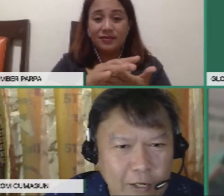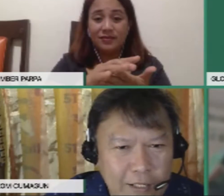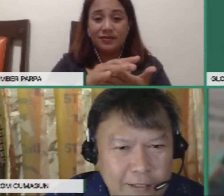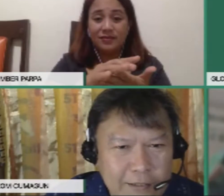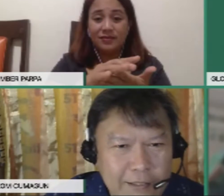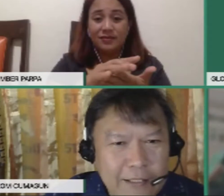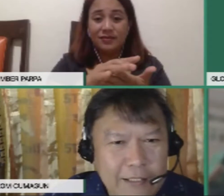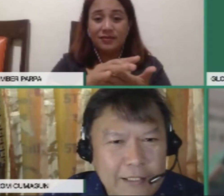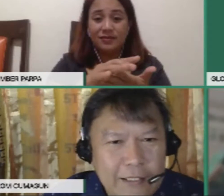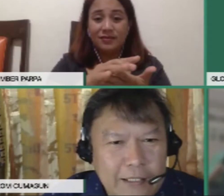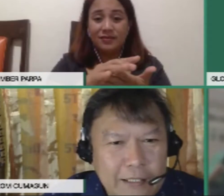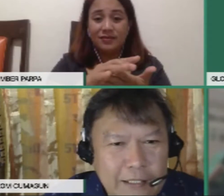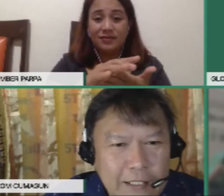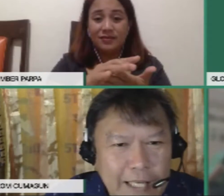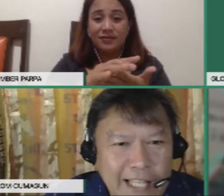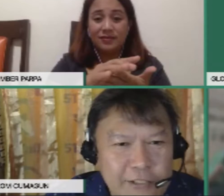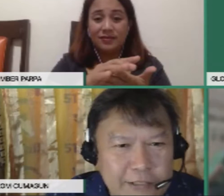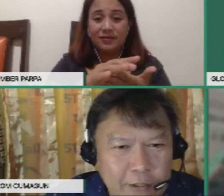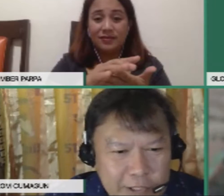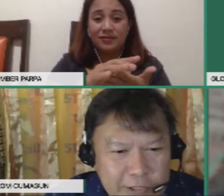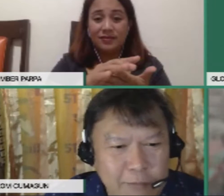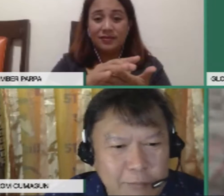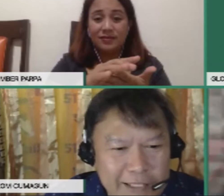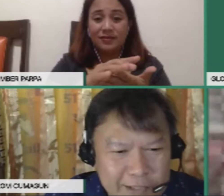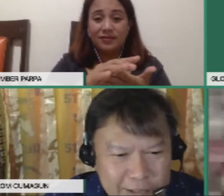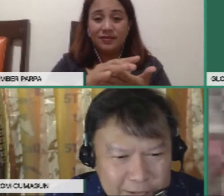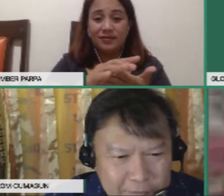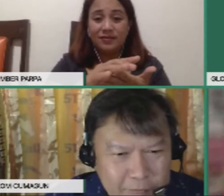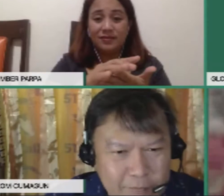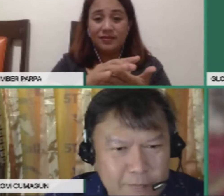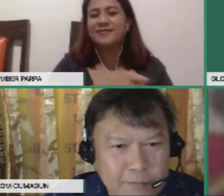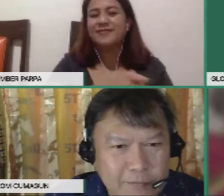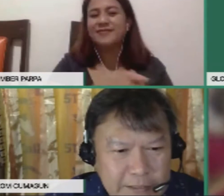Glo, answer the question, please.